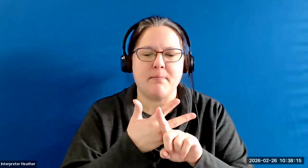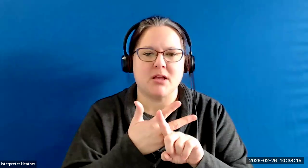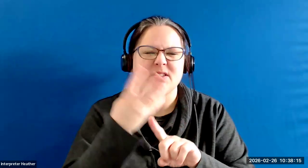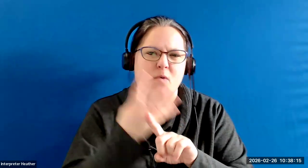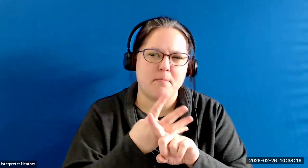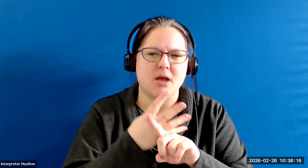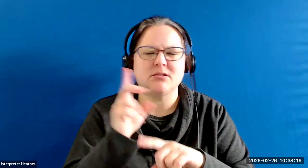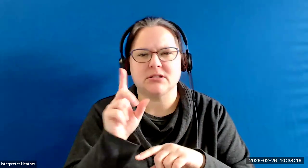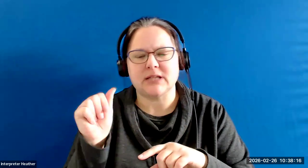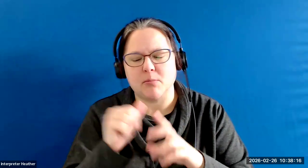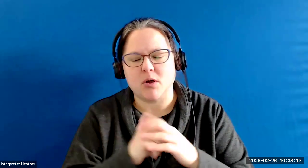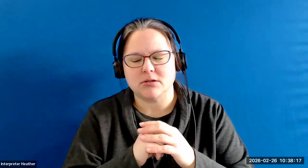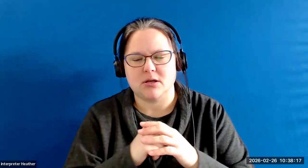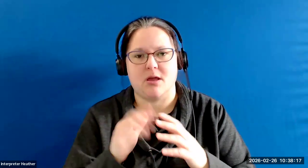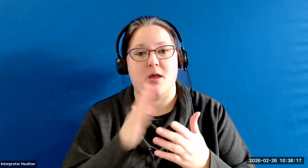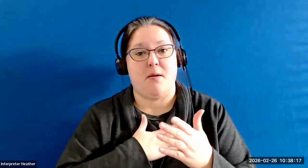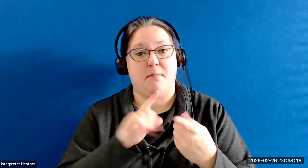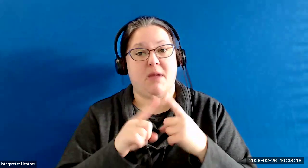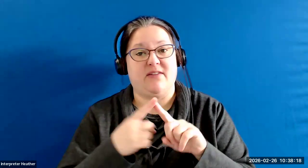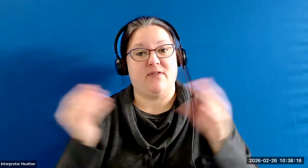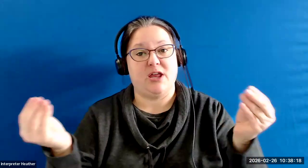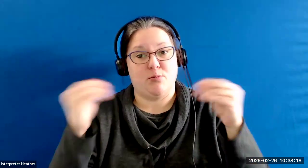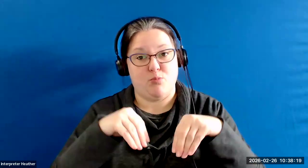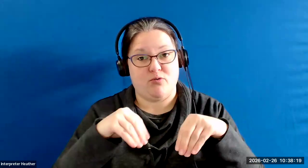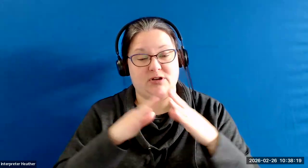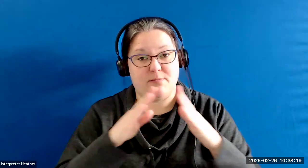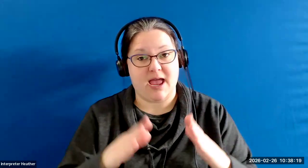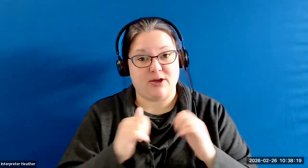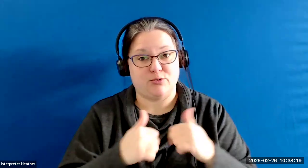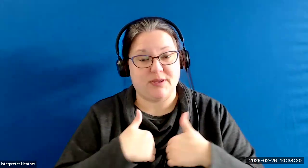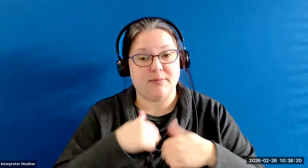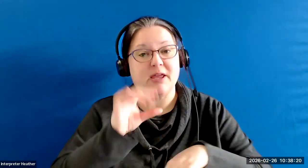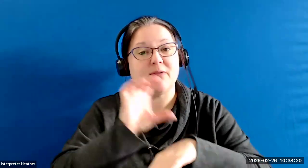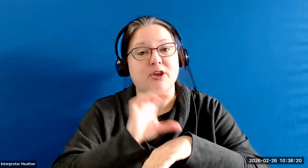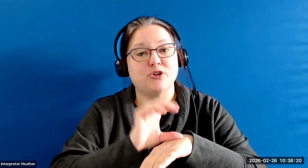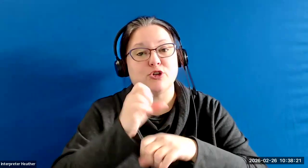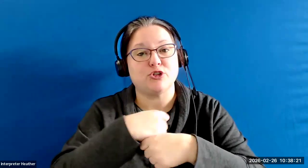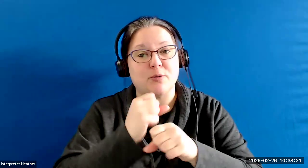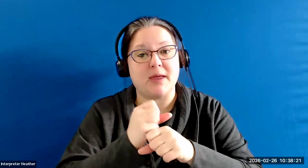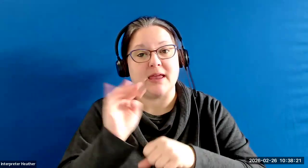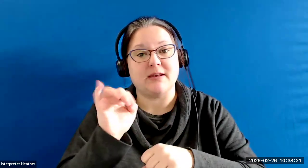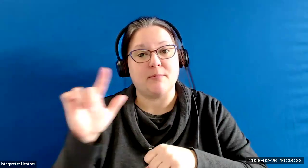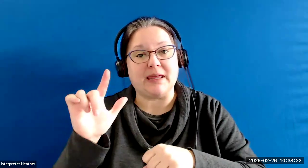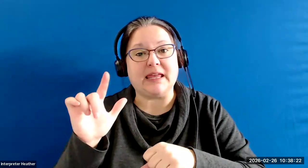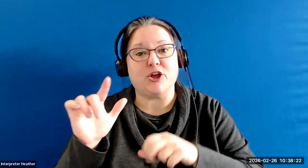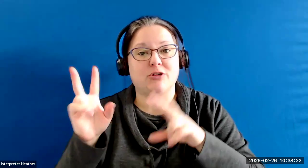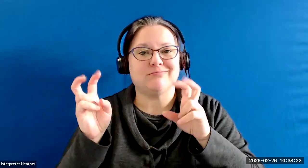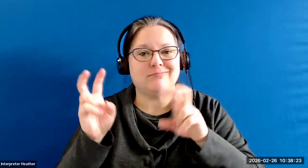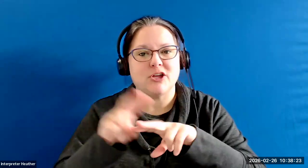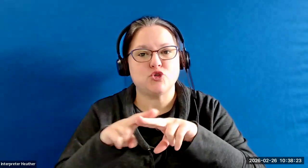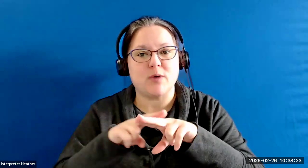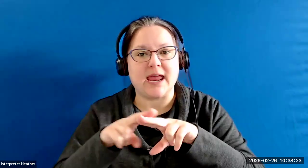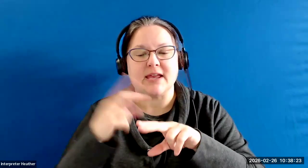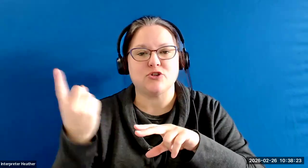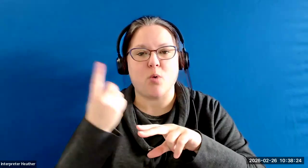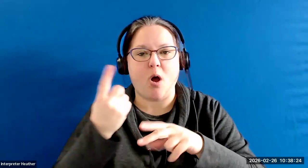And I had a friend move in with me, and my church put together a meal train. So I always had